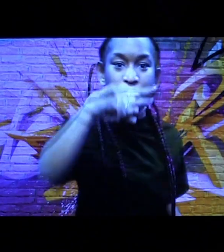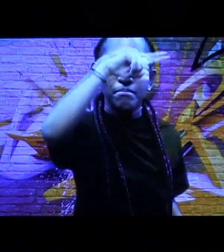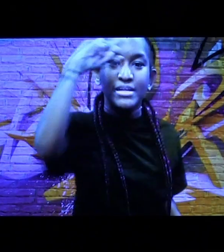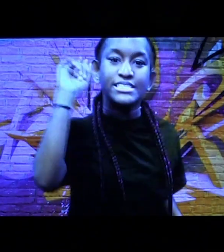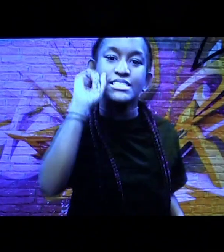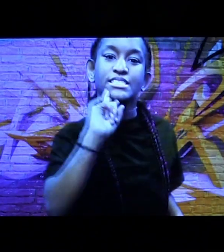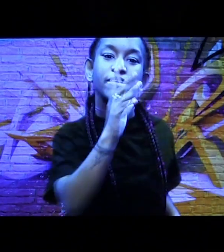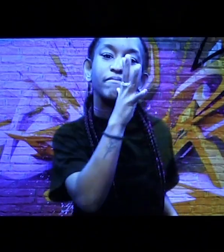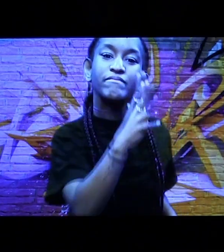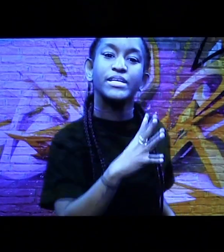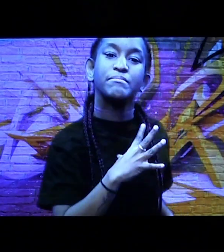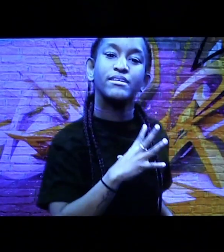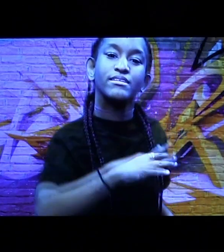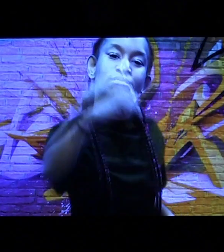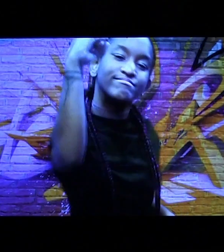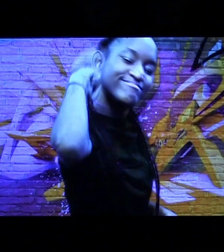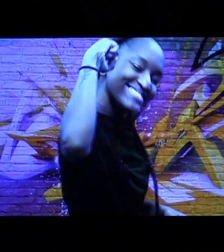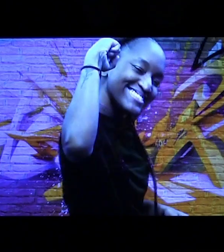a black, deaf female is.